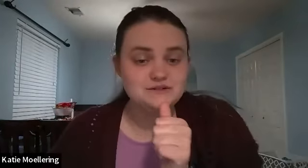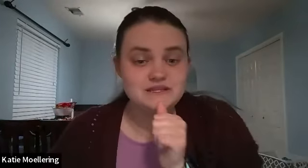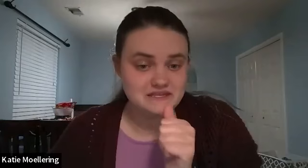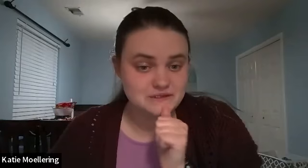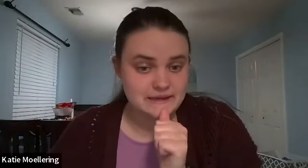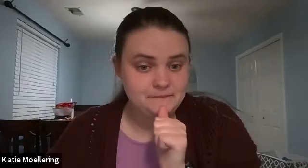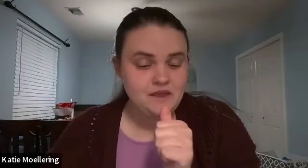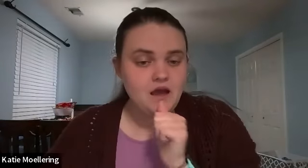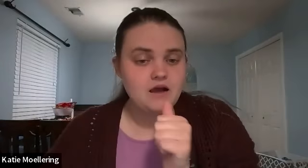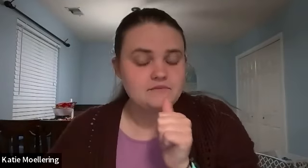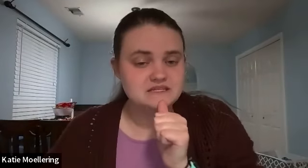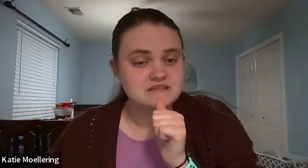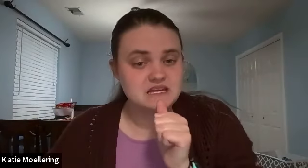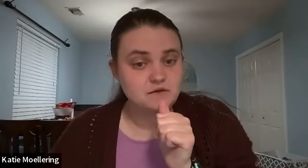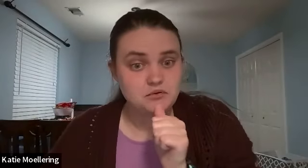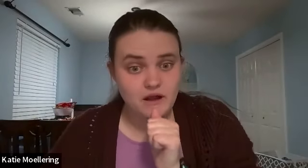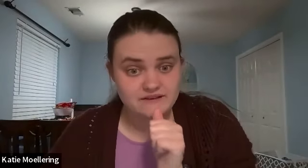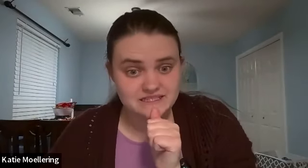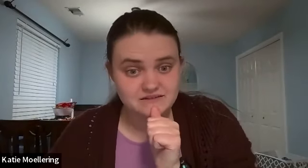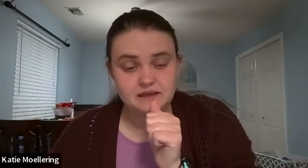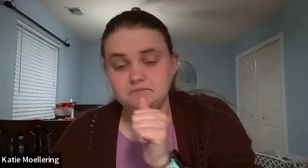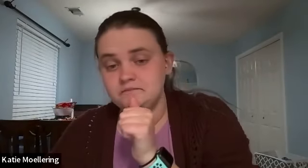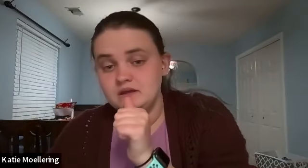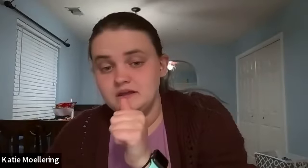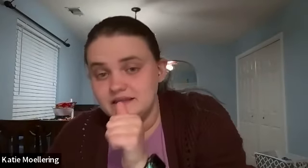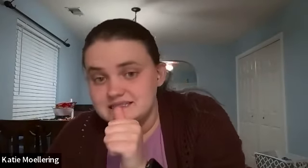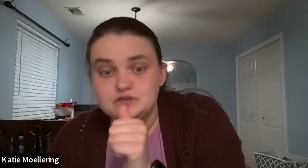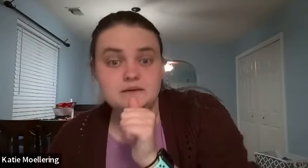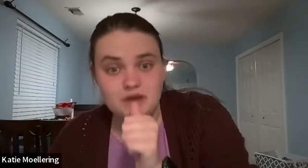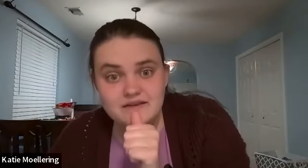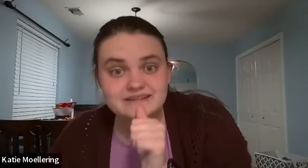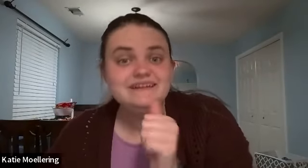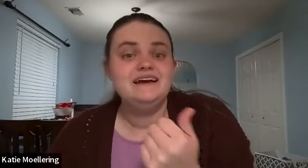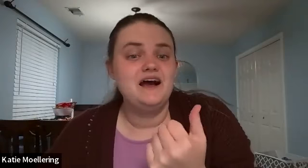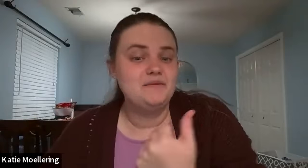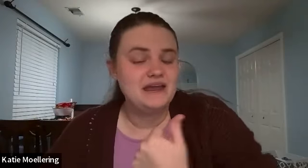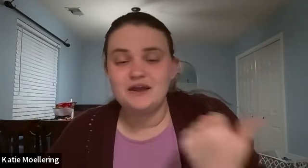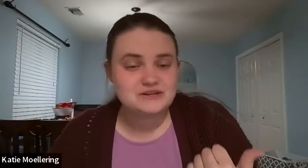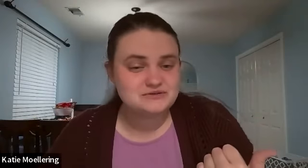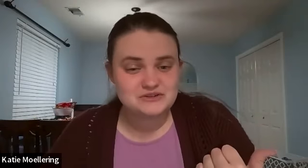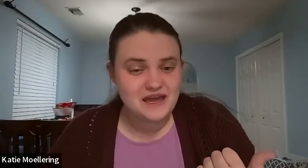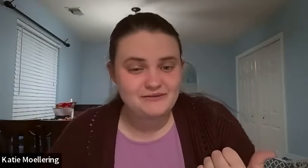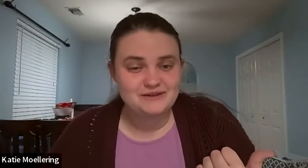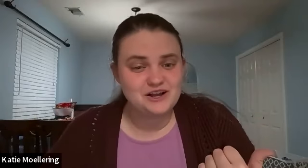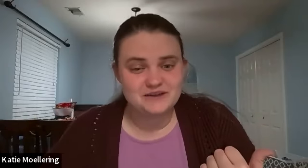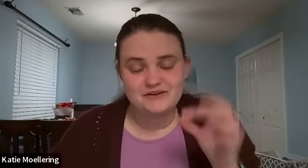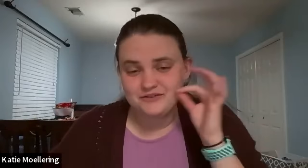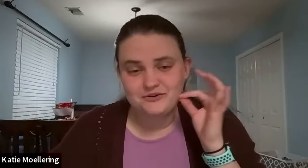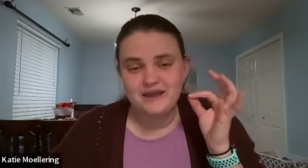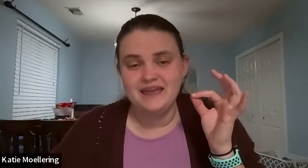it this way. This is the sign for private, like secret, private. And I always will do that when I'm talking about fruit. And